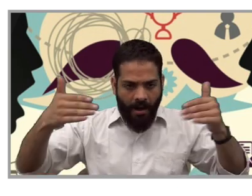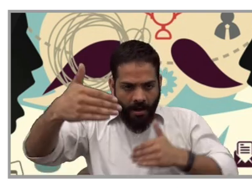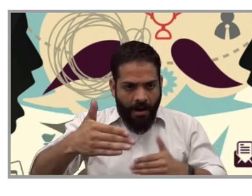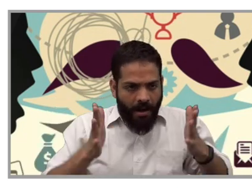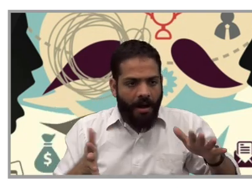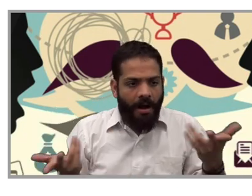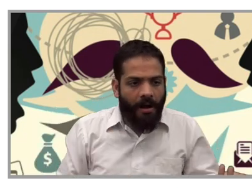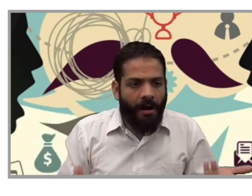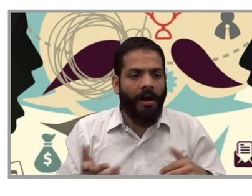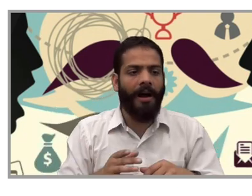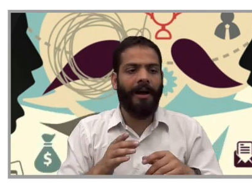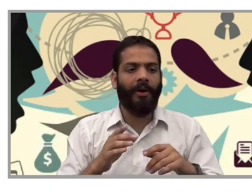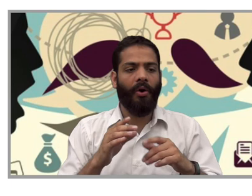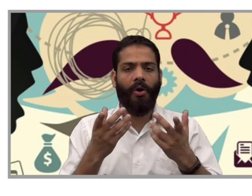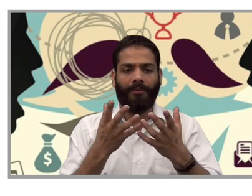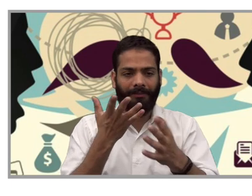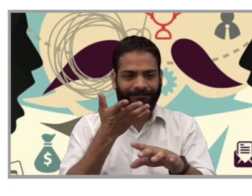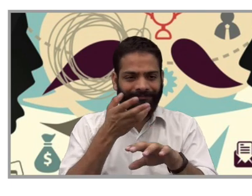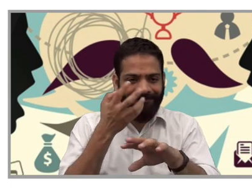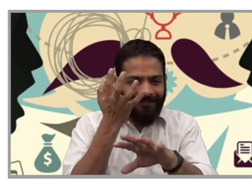shape, size and tenseness.